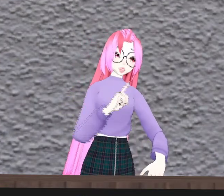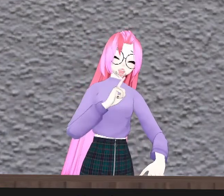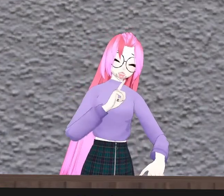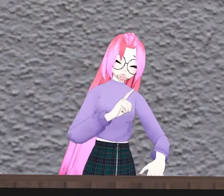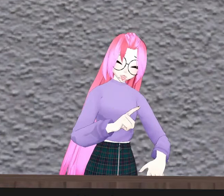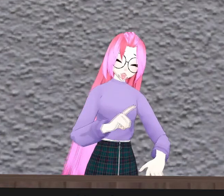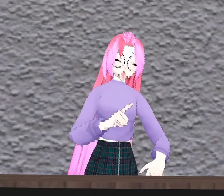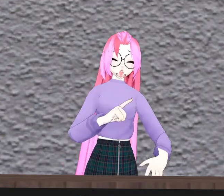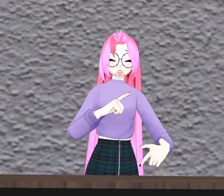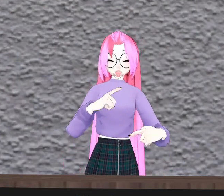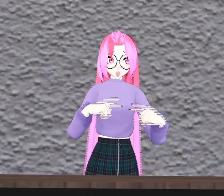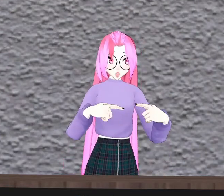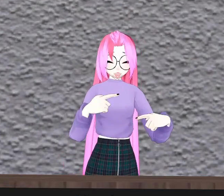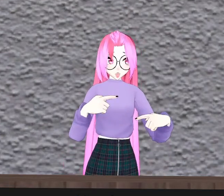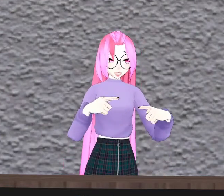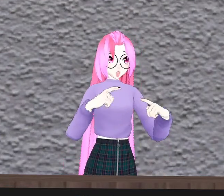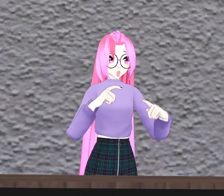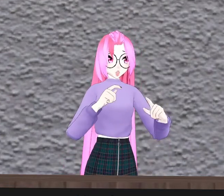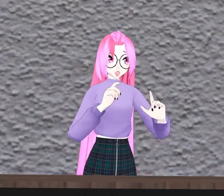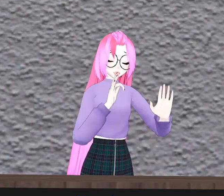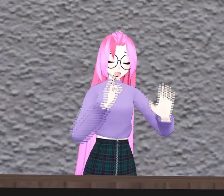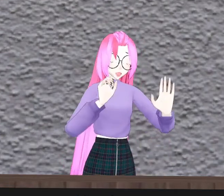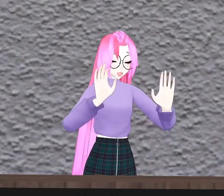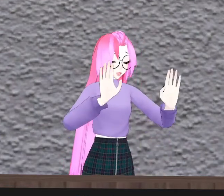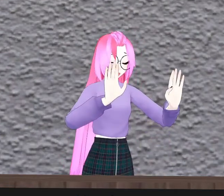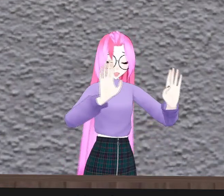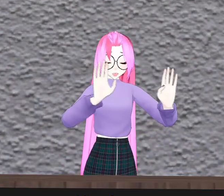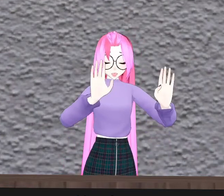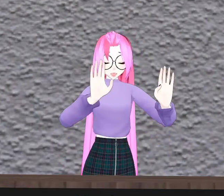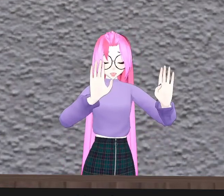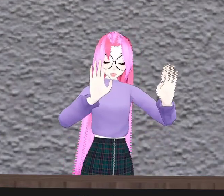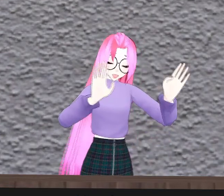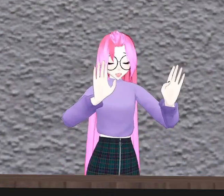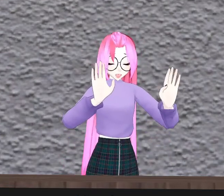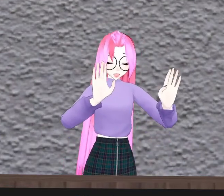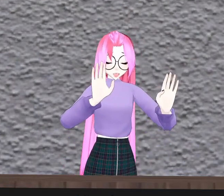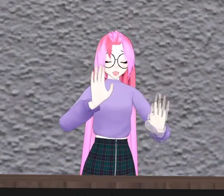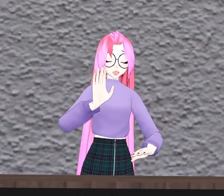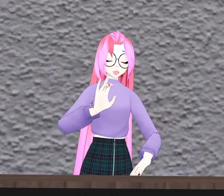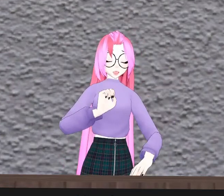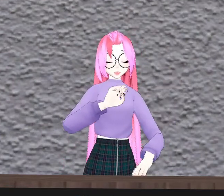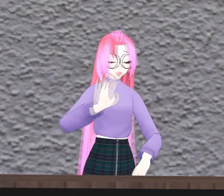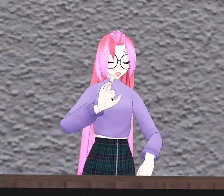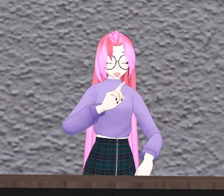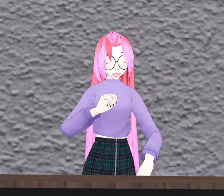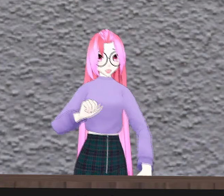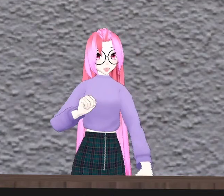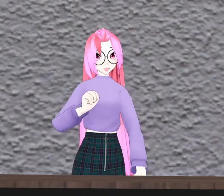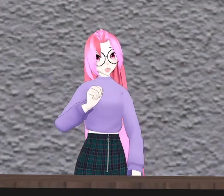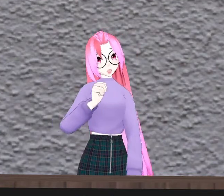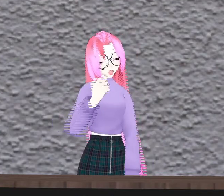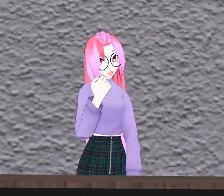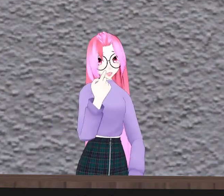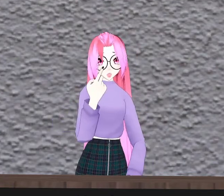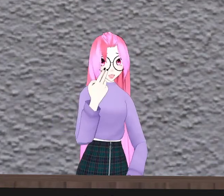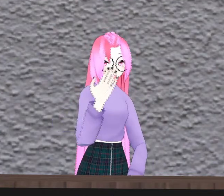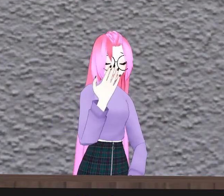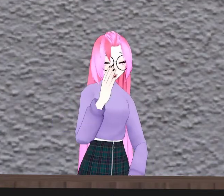like true variations of like non-VR version, it's all one-handed. So I could do 1, 2, 3, 4,